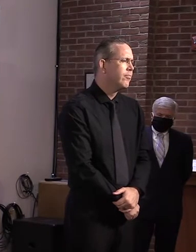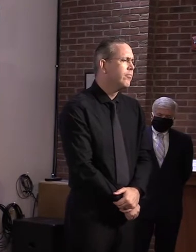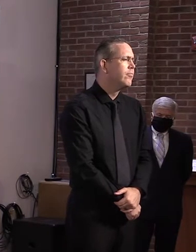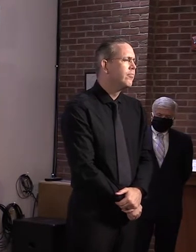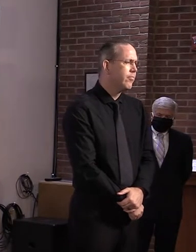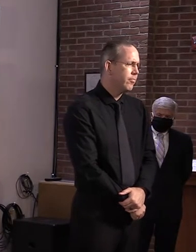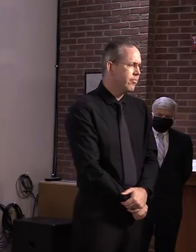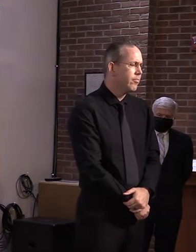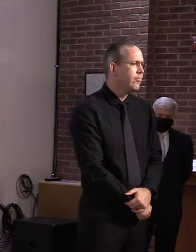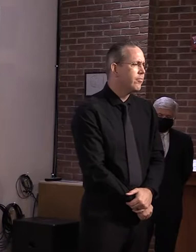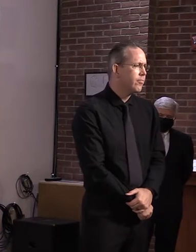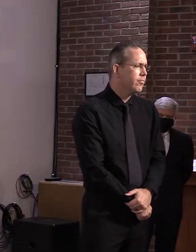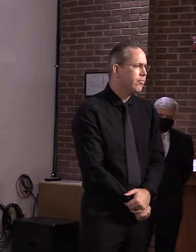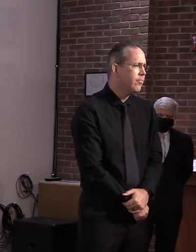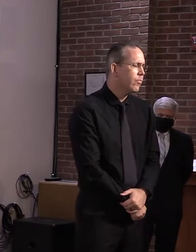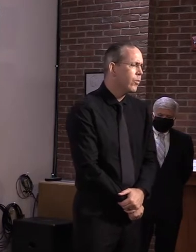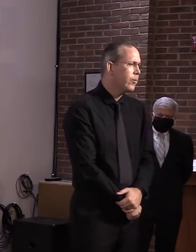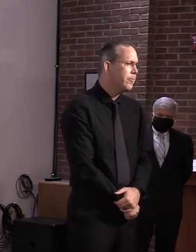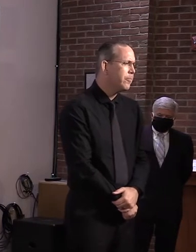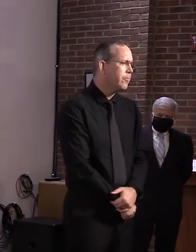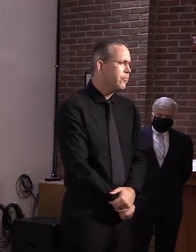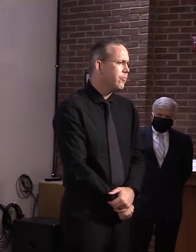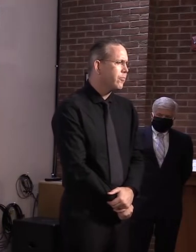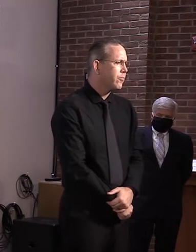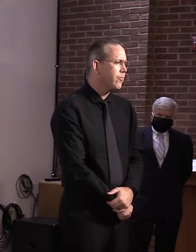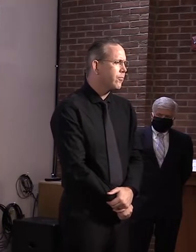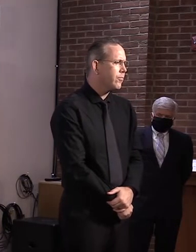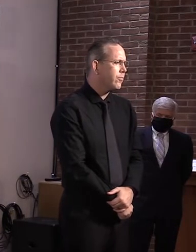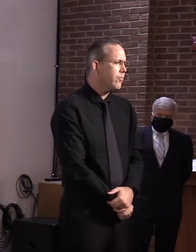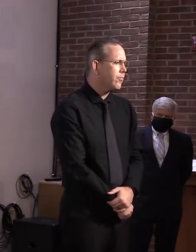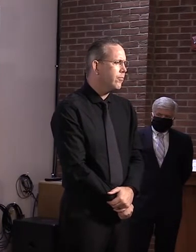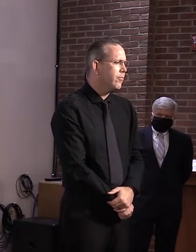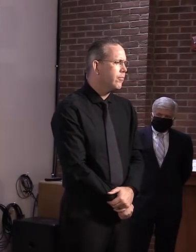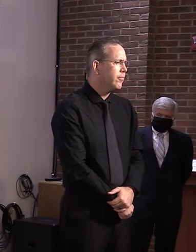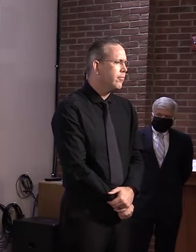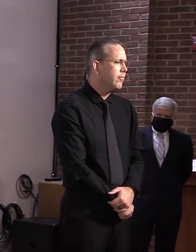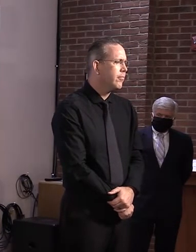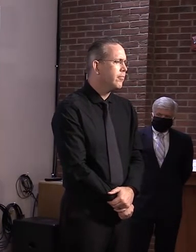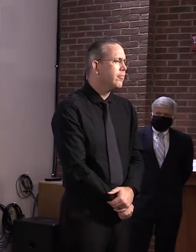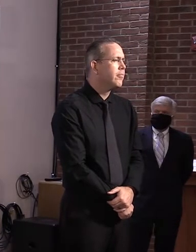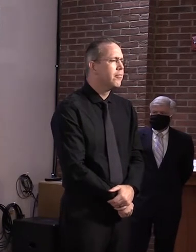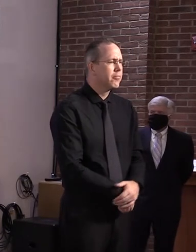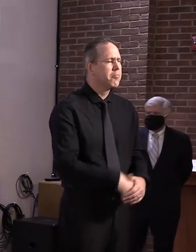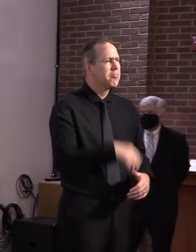data. Who are these travelers and how are they being monitored?